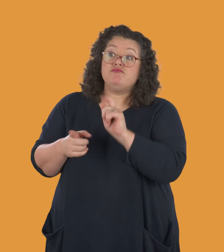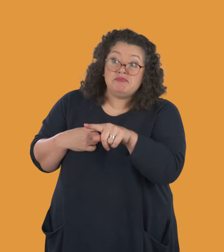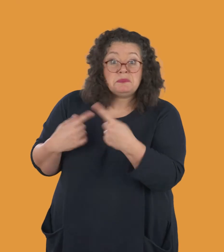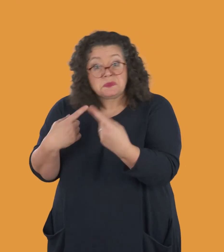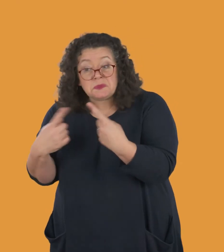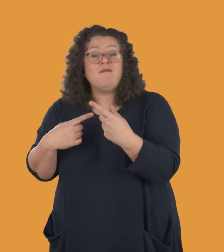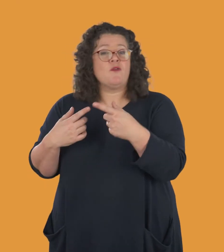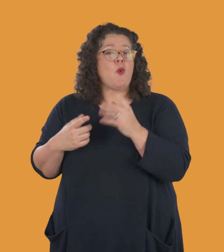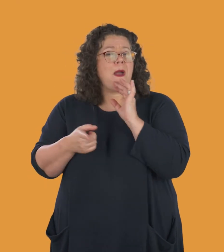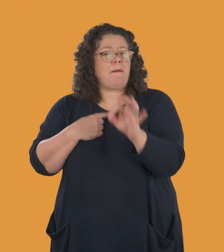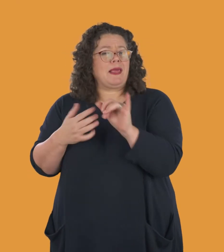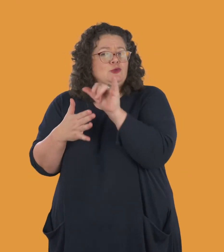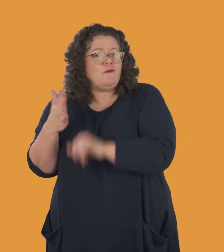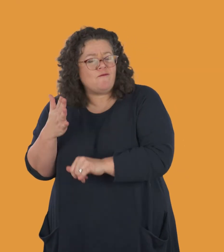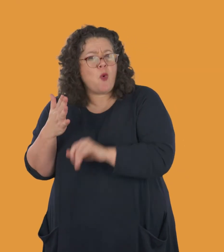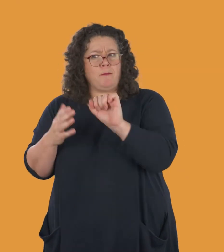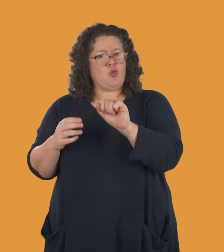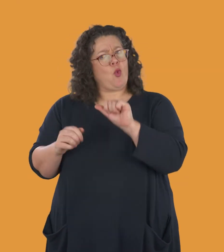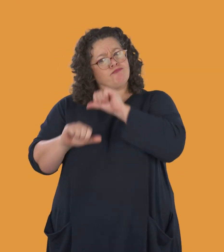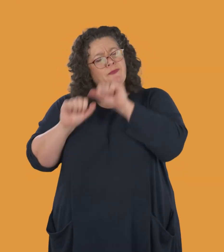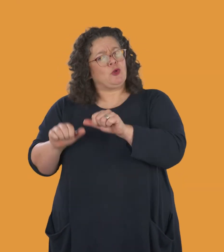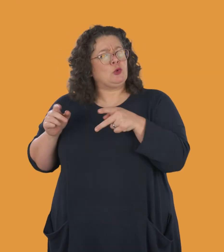accesstopolitics@disabilitywales.org for an application form in your preferred format.